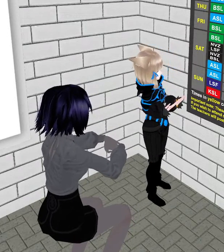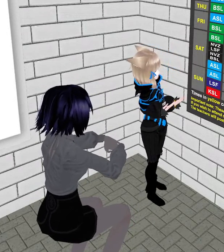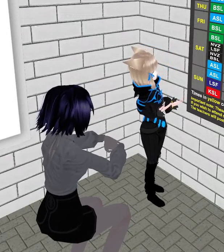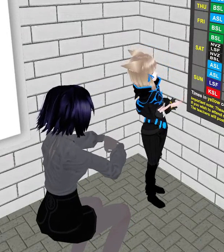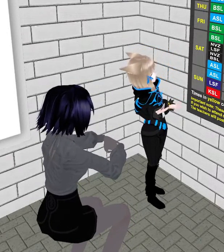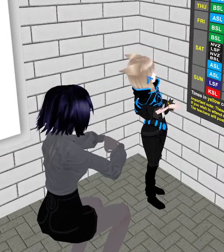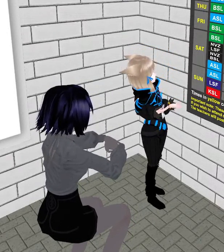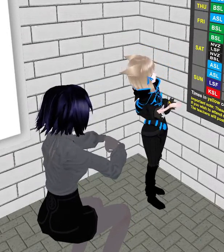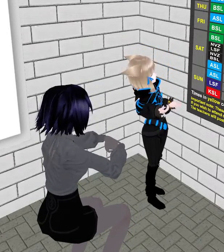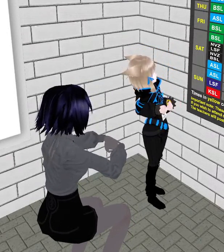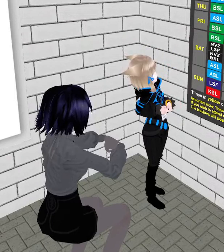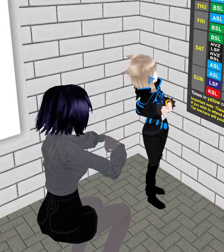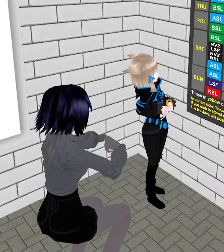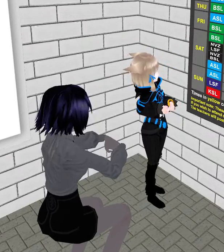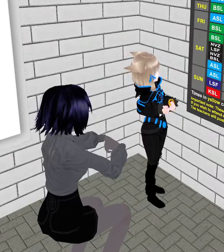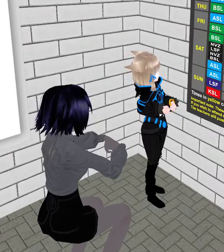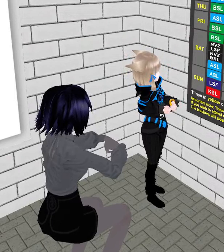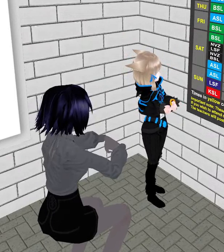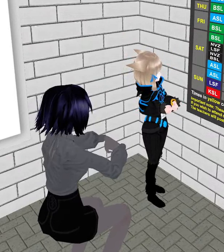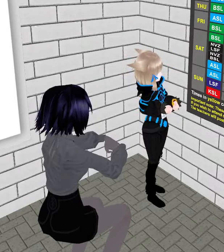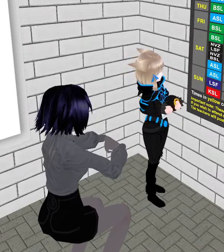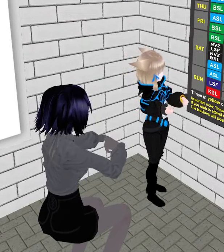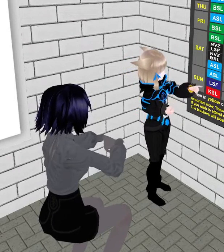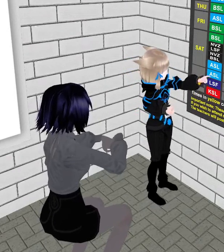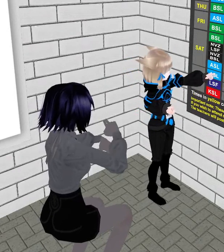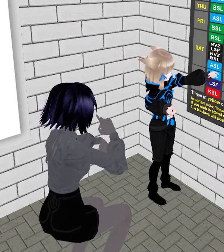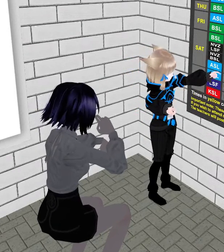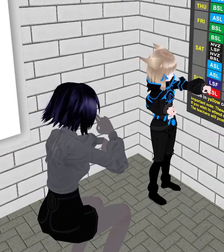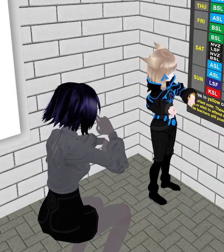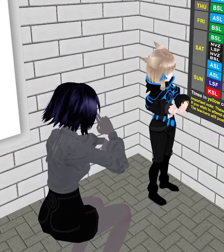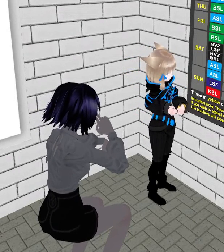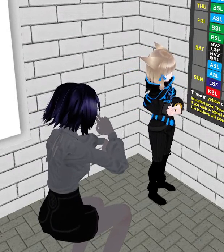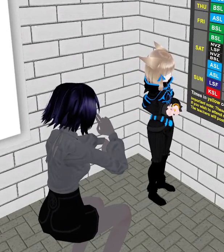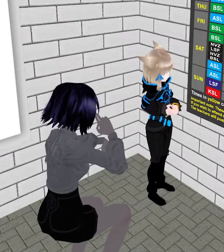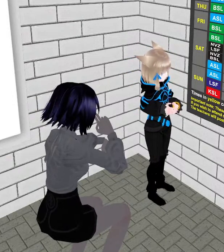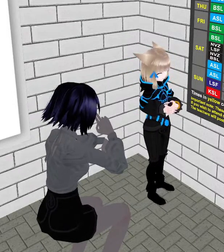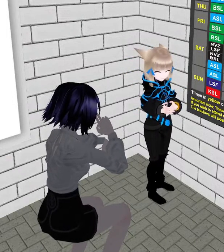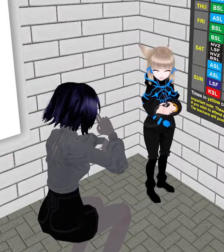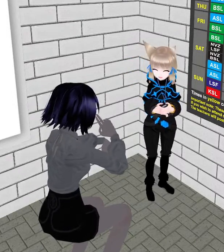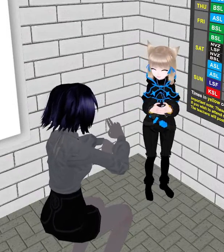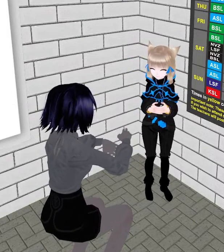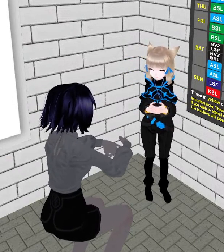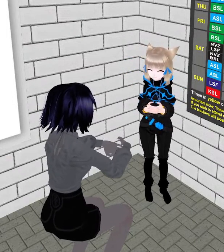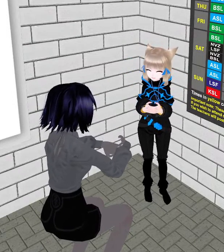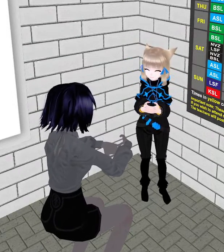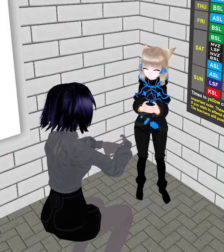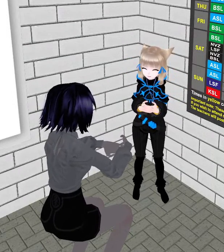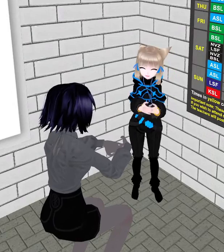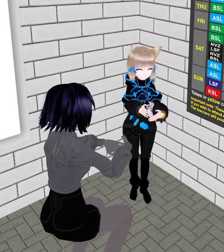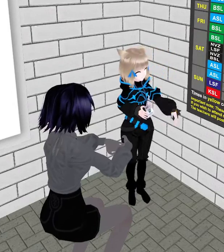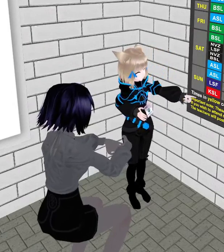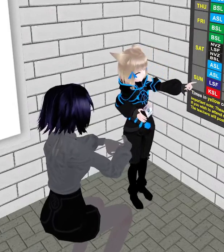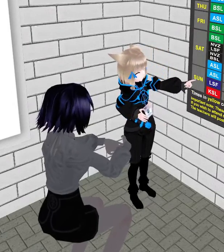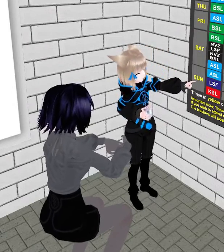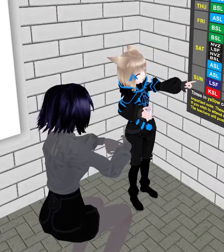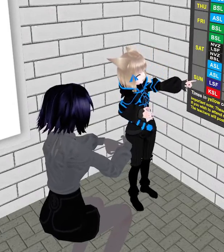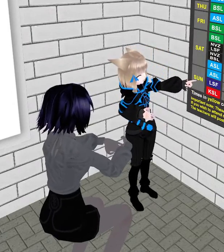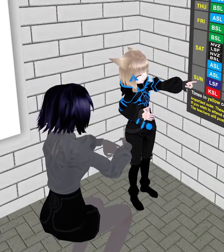I took ASL in high school. I should have known. Actual like signing avatars. Yeah, I think mainly Jenny's the only one that speaks. But like